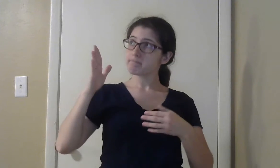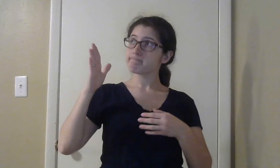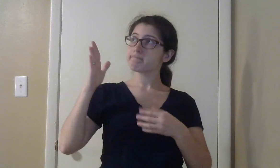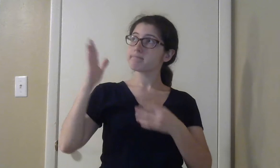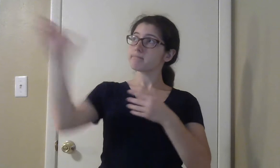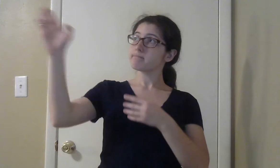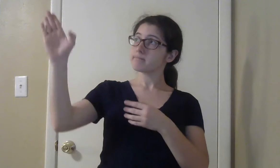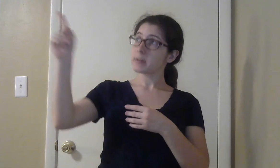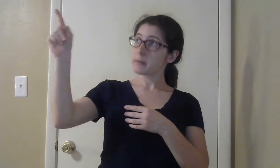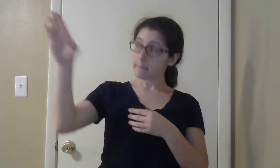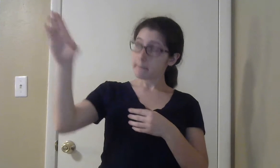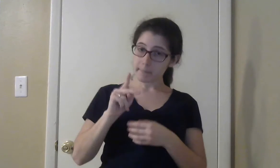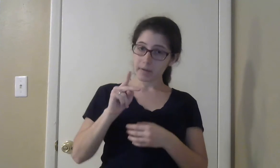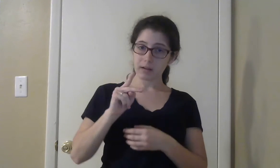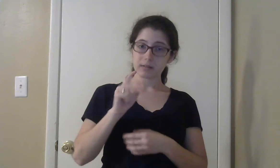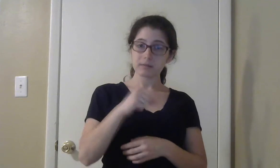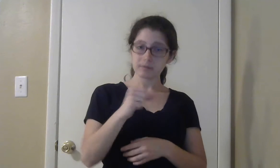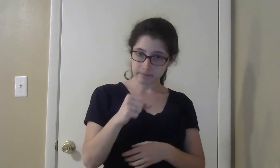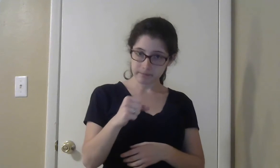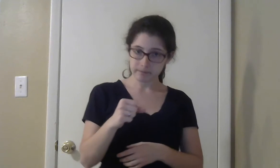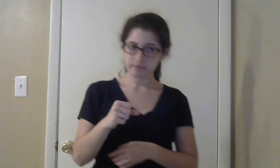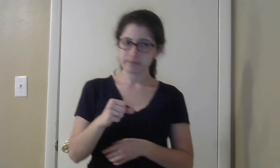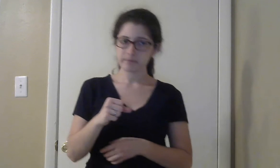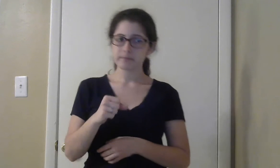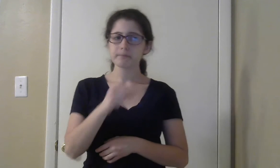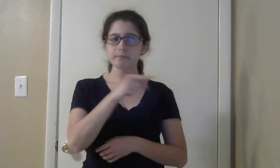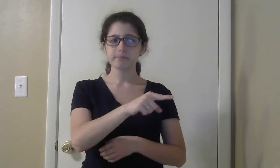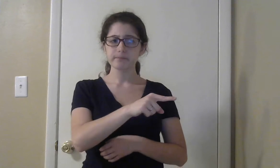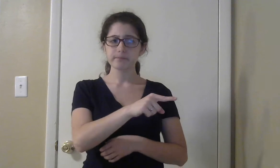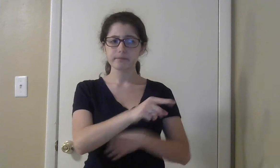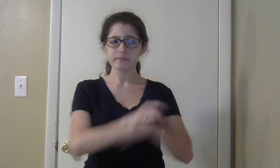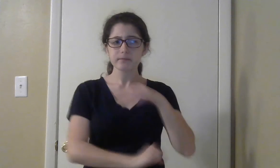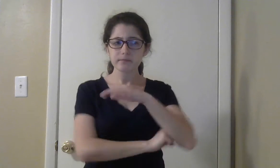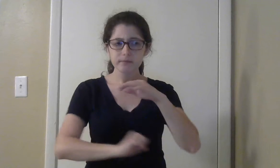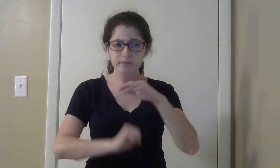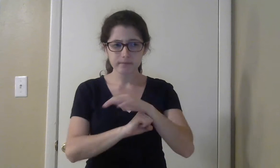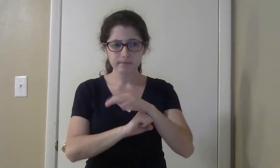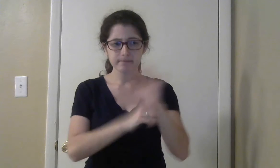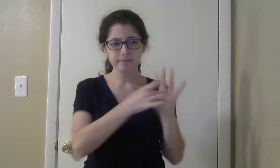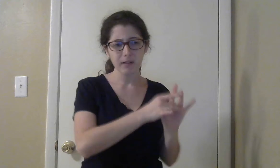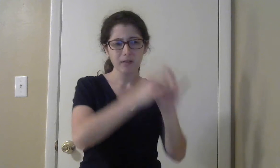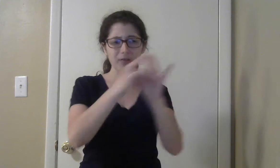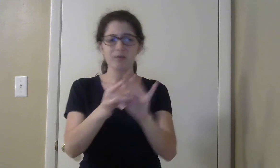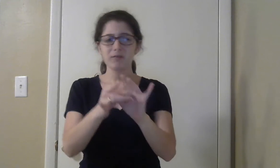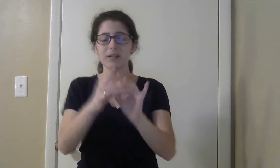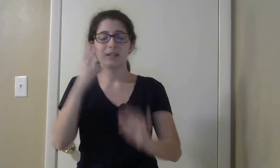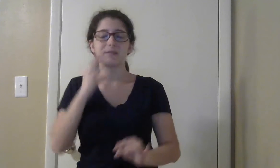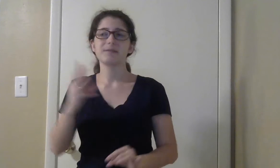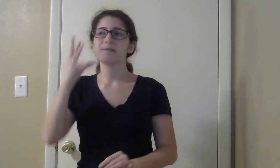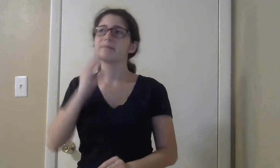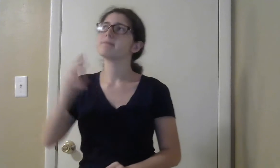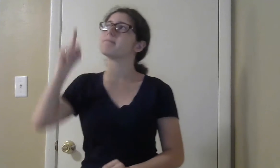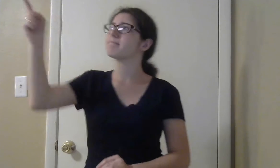rooted in, based on an already present, experienced reality of